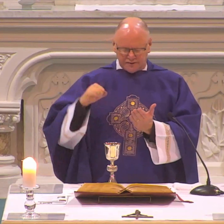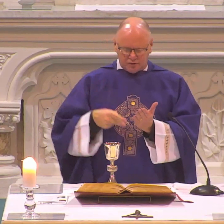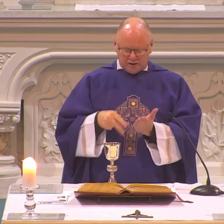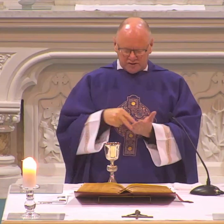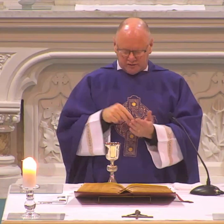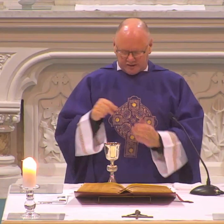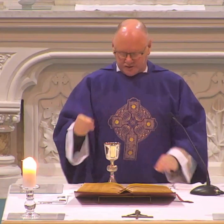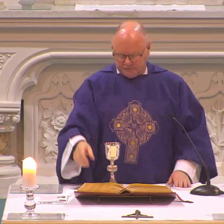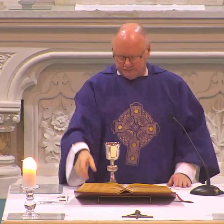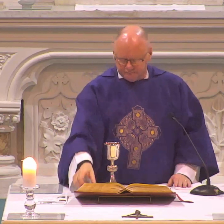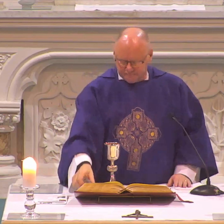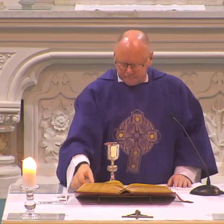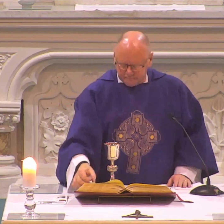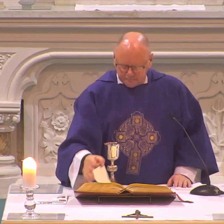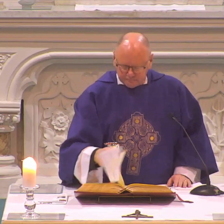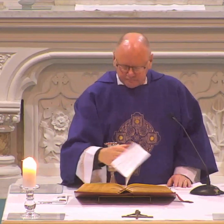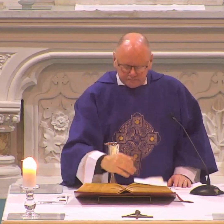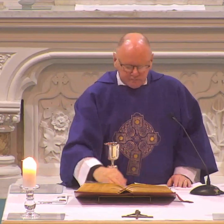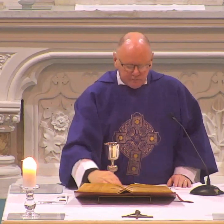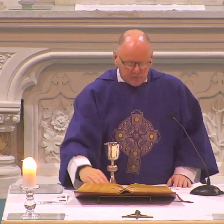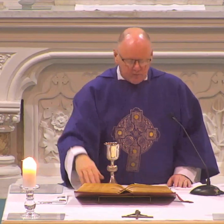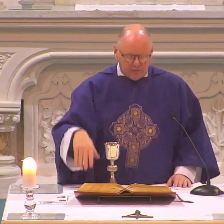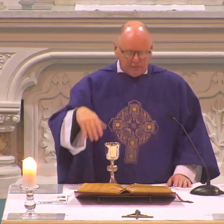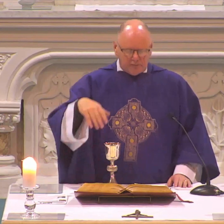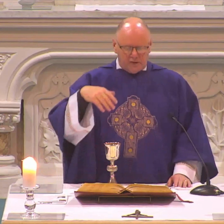his resurrection.